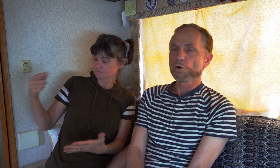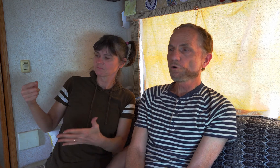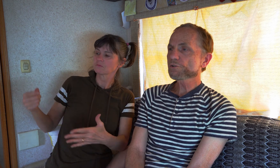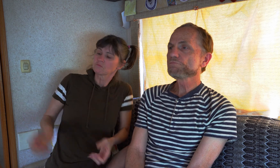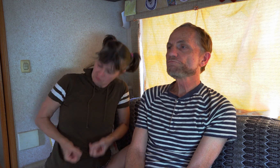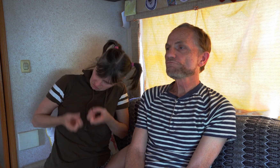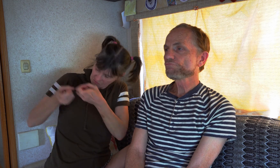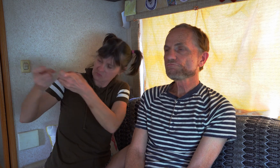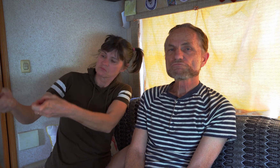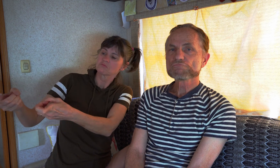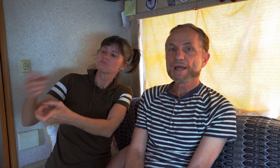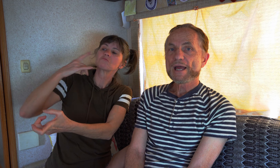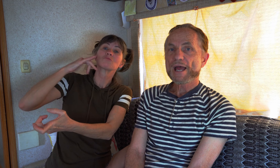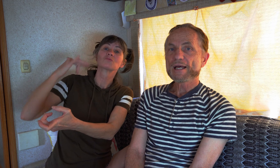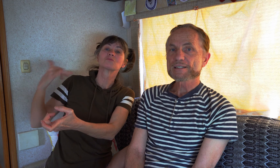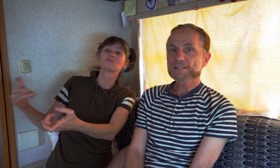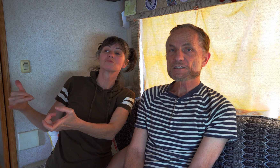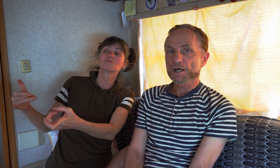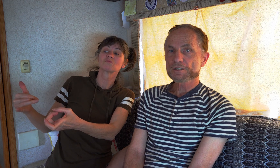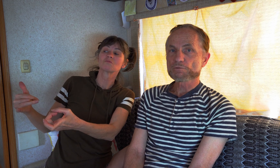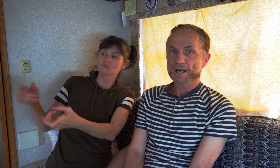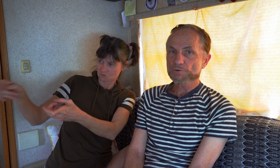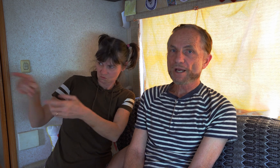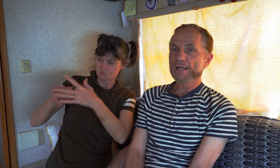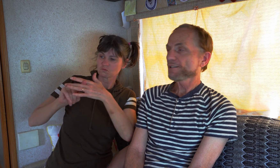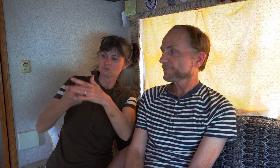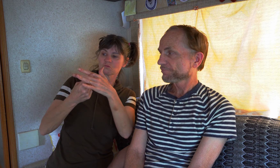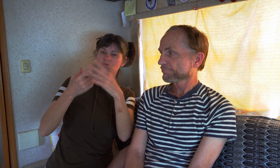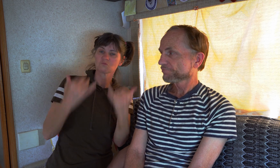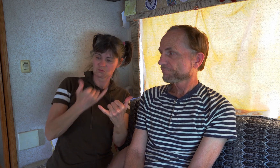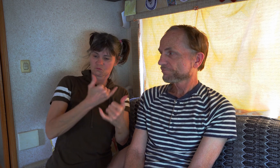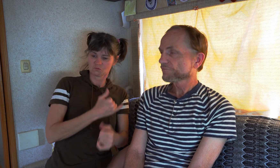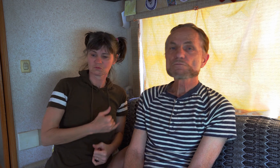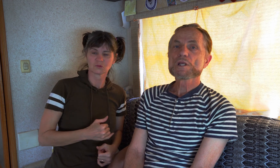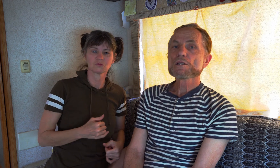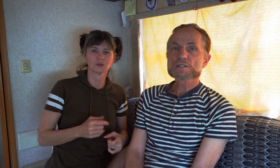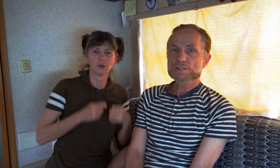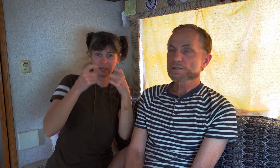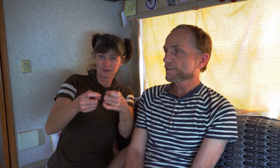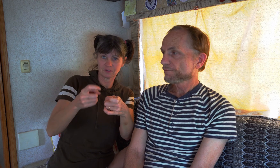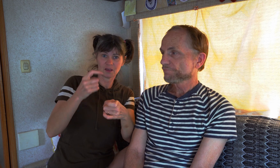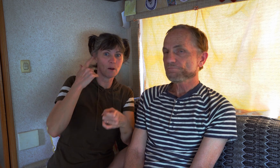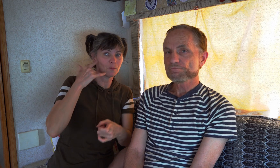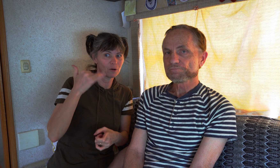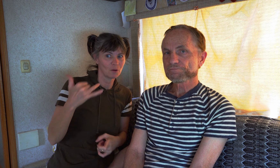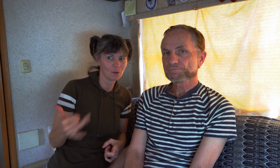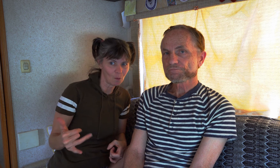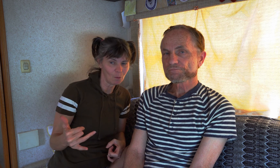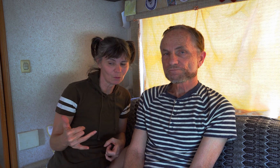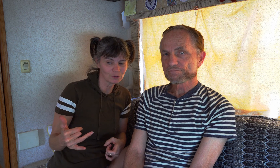some gold and get started right away." So he gives